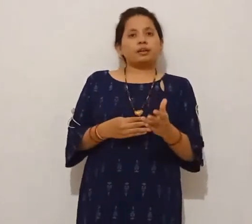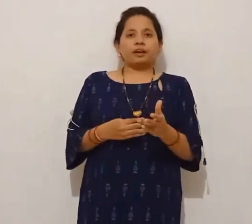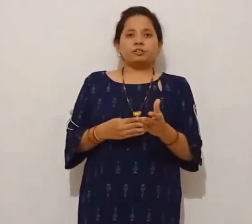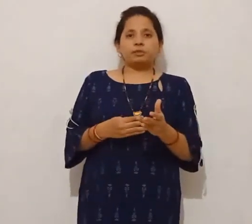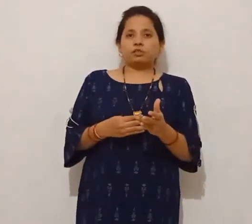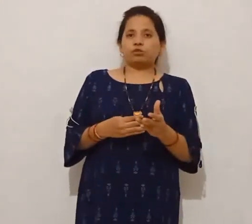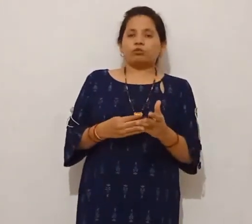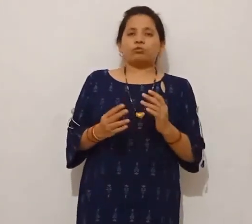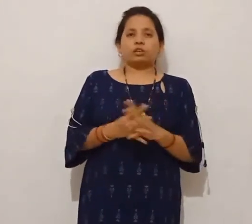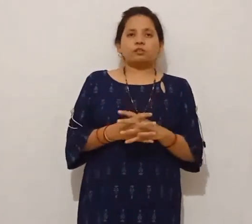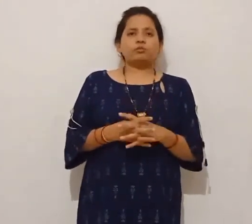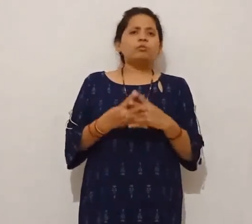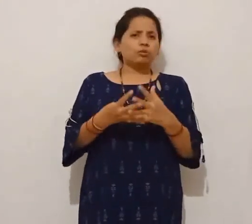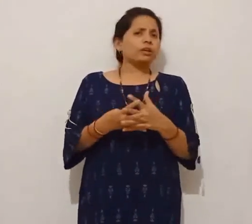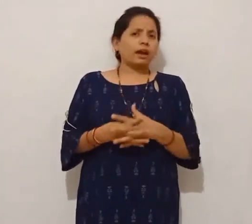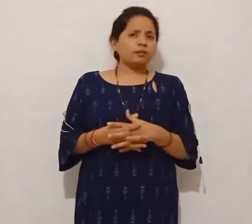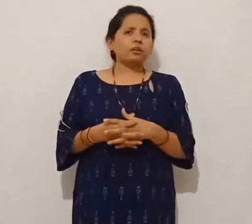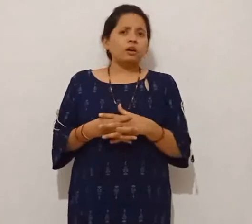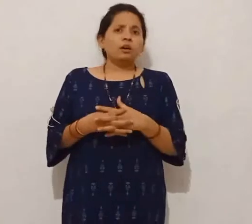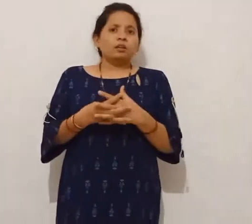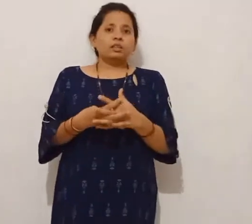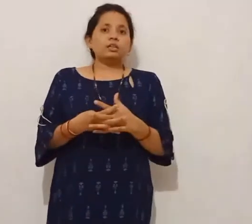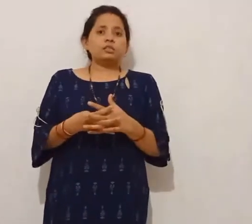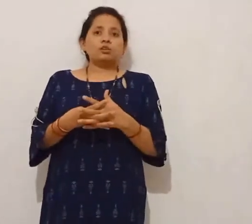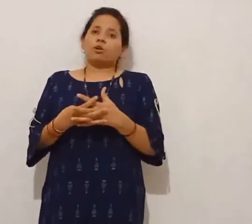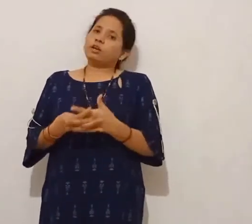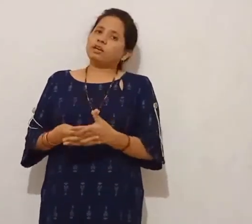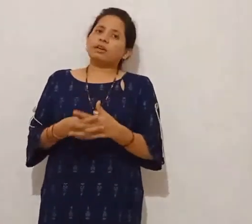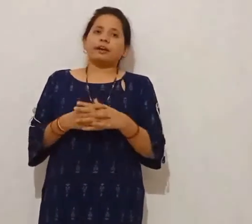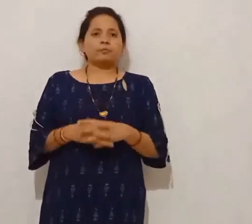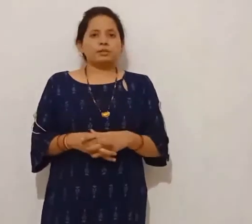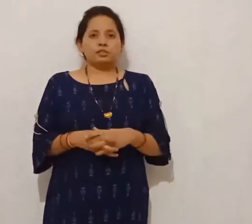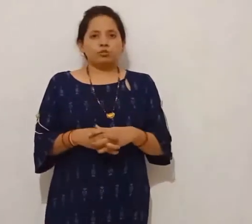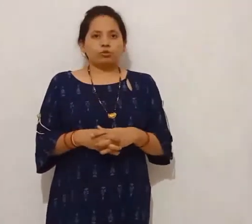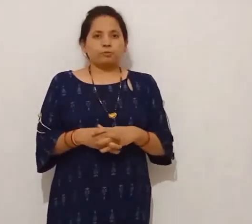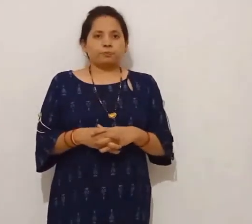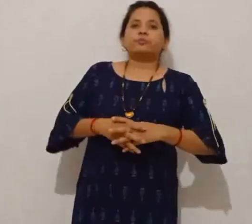credit basis also things. So you can get the things in credit basis also.